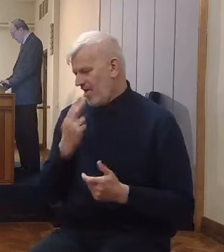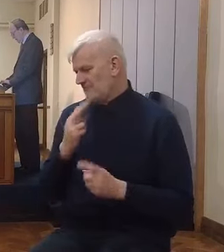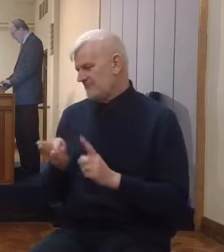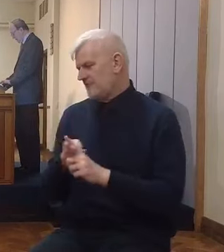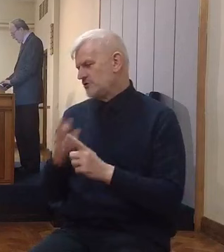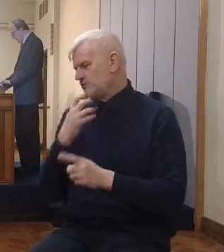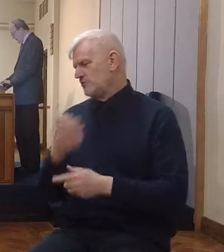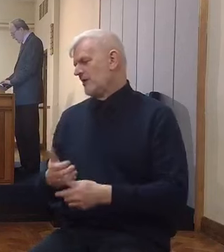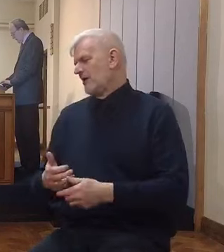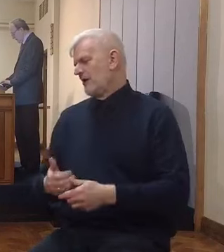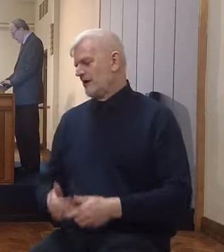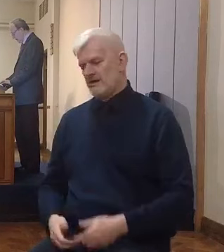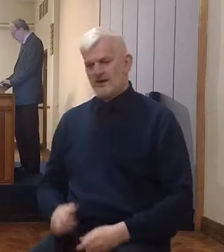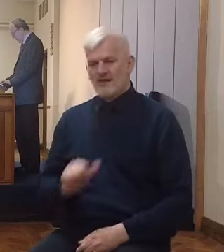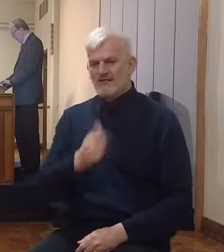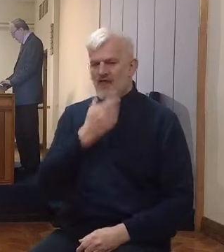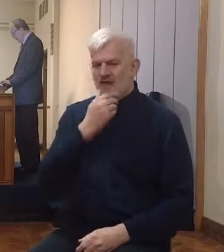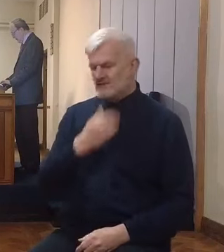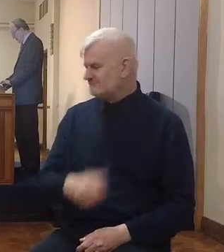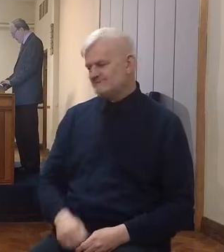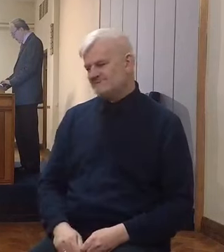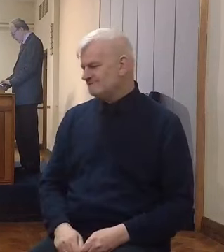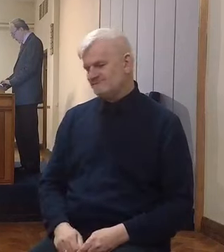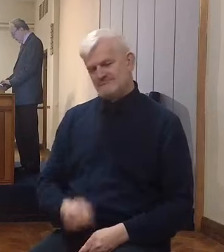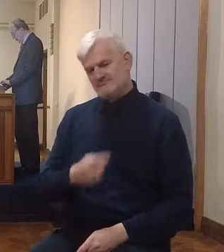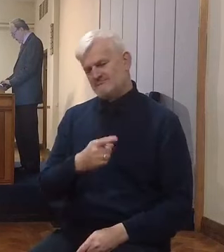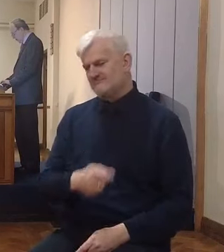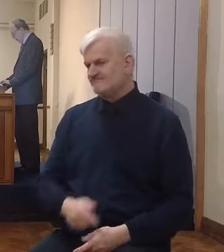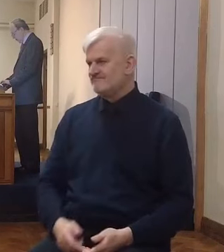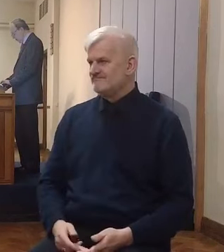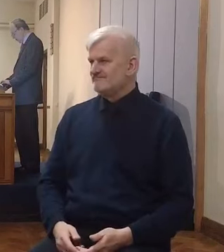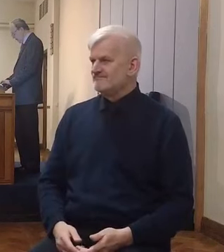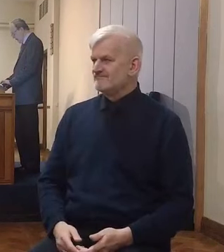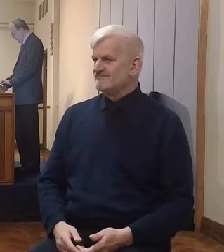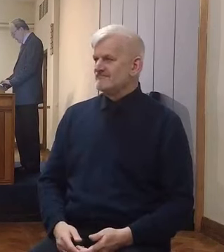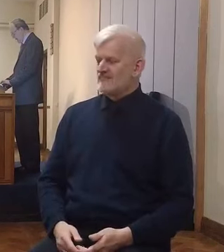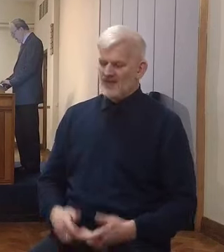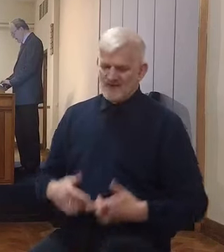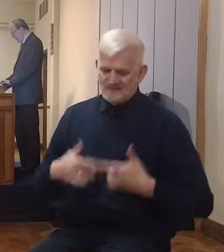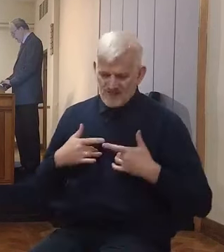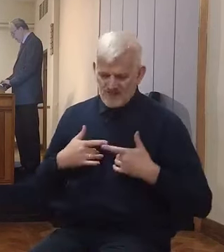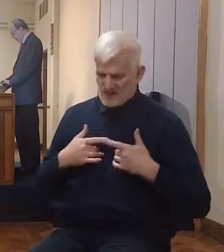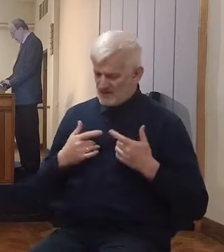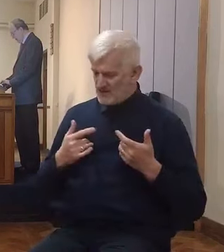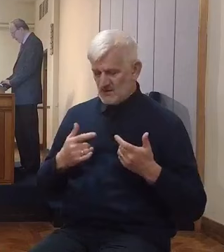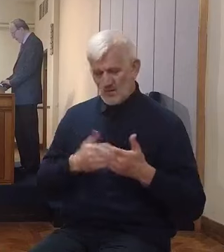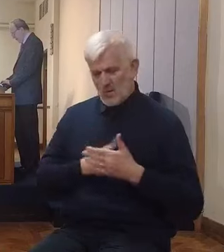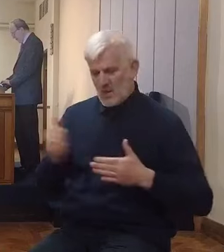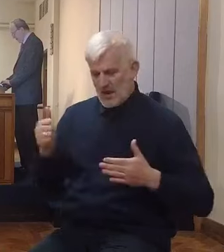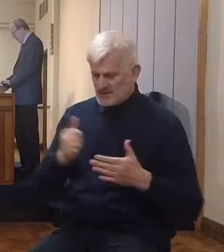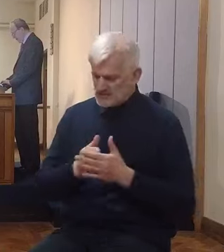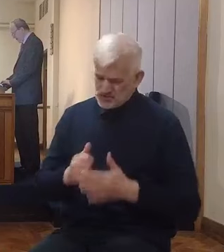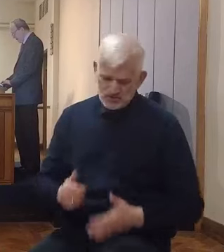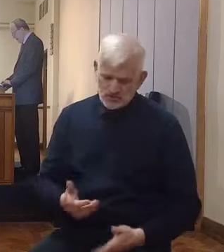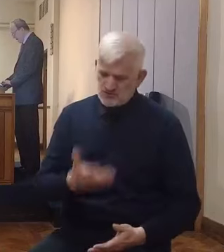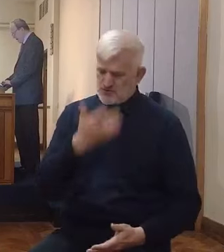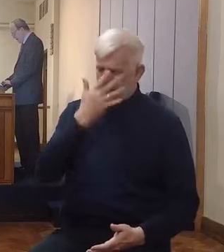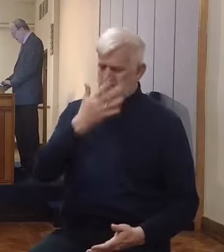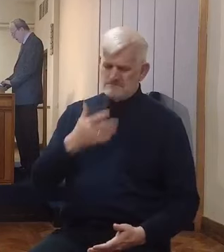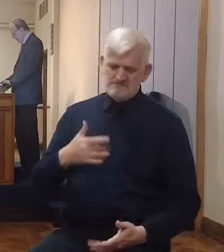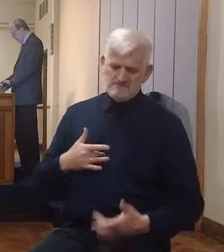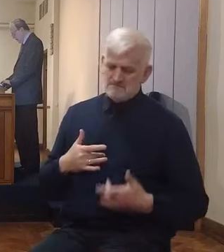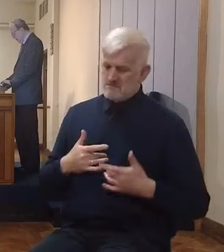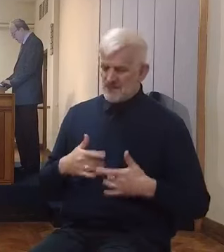people. My confusion is continually before me, and the shame of my face